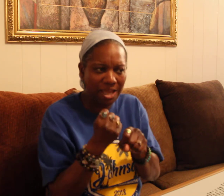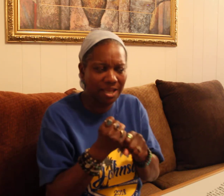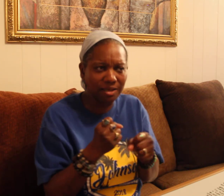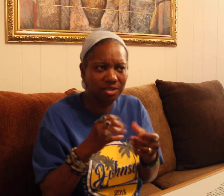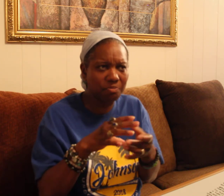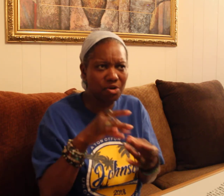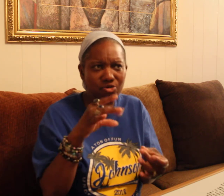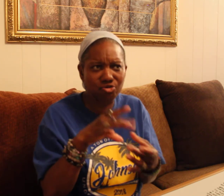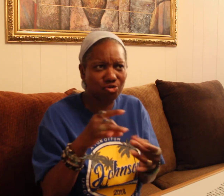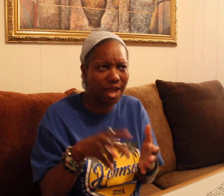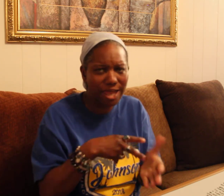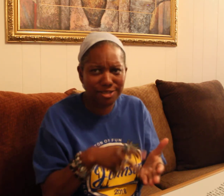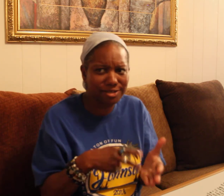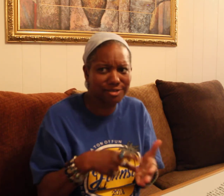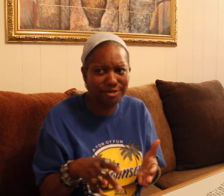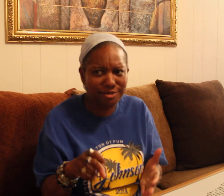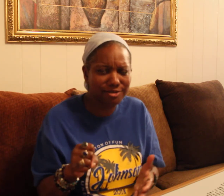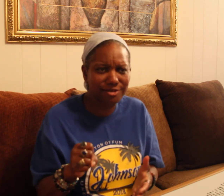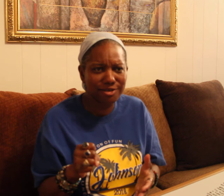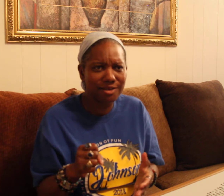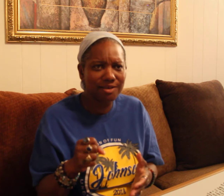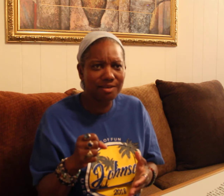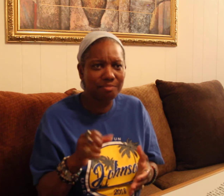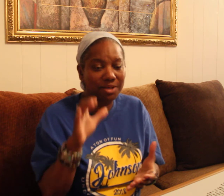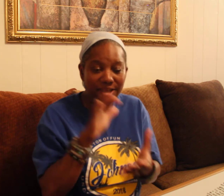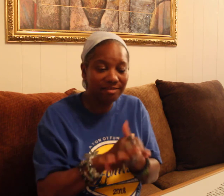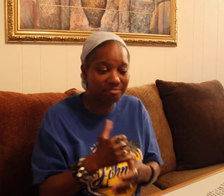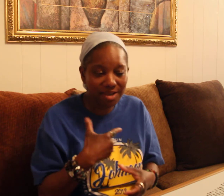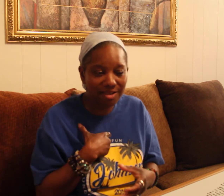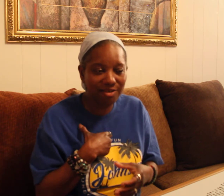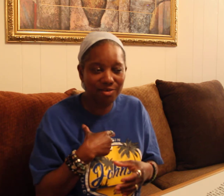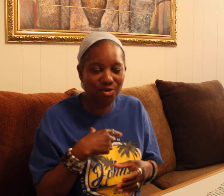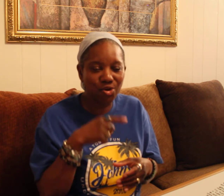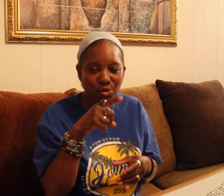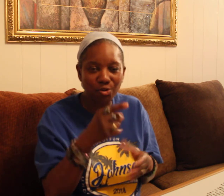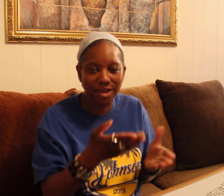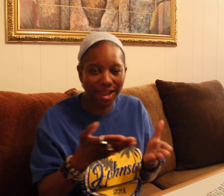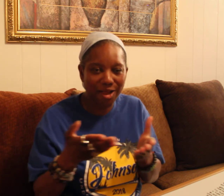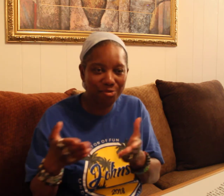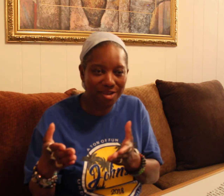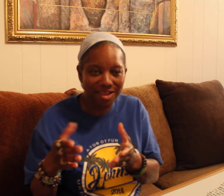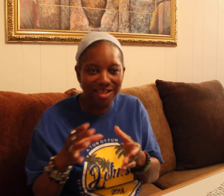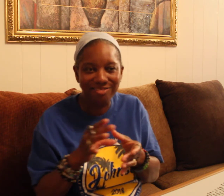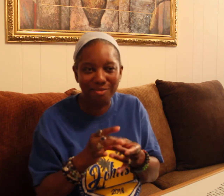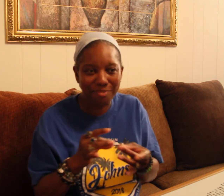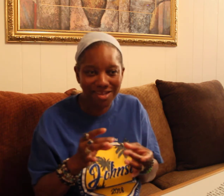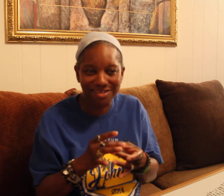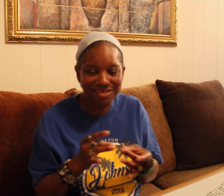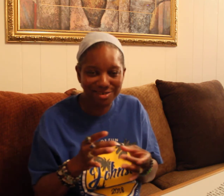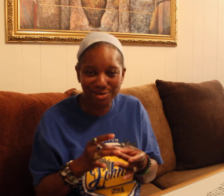Making spiritual dances. Believe me, you can carry the message